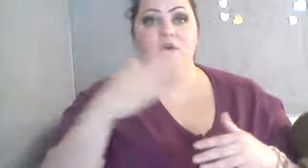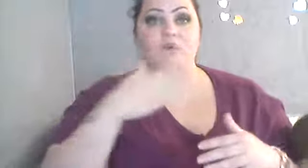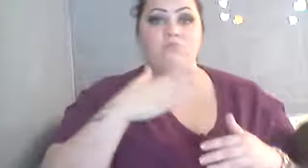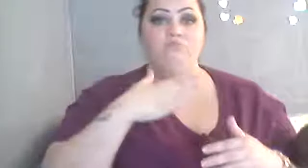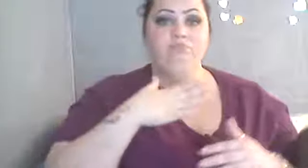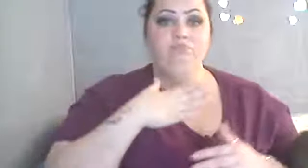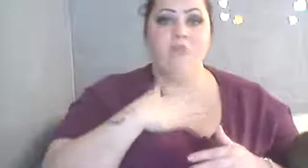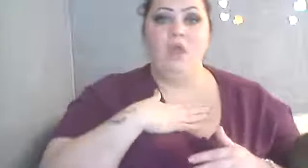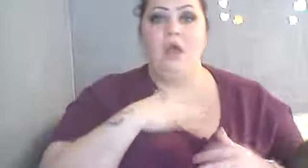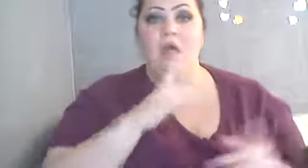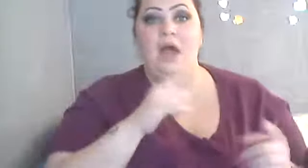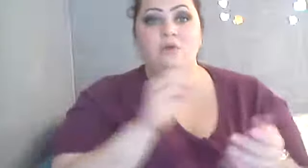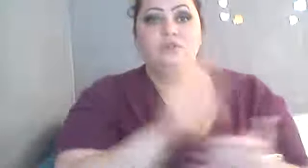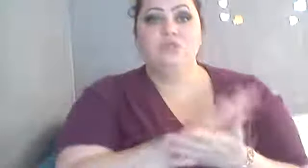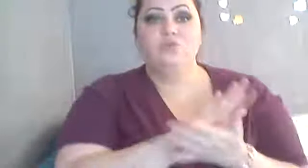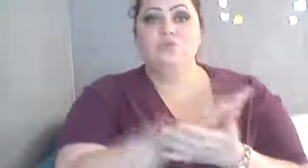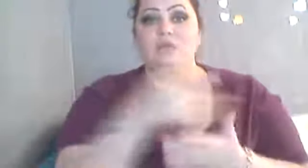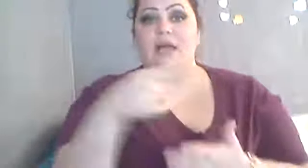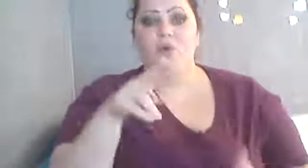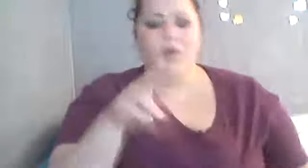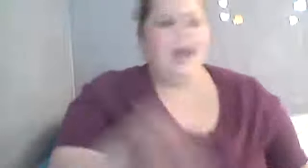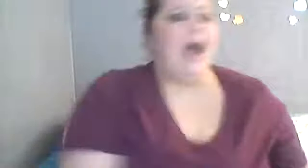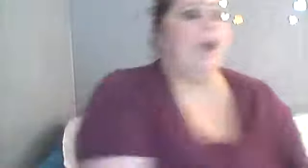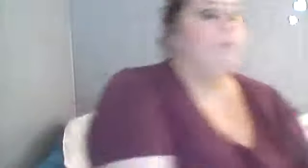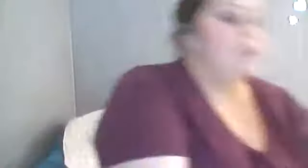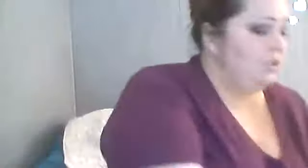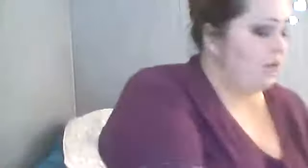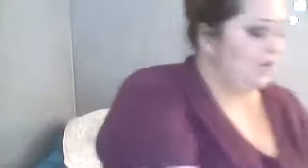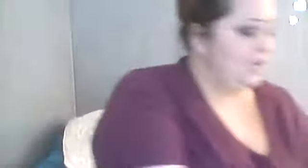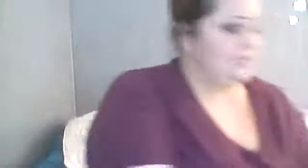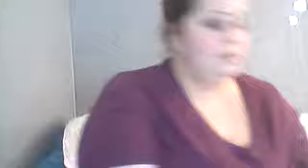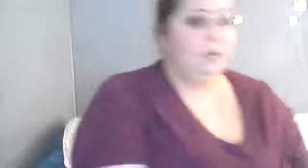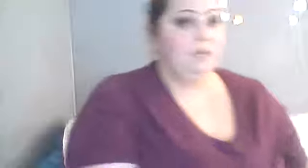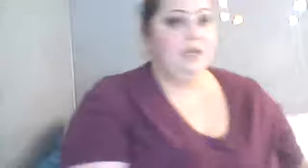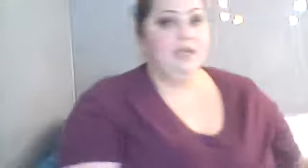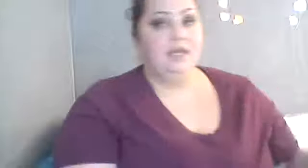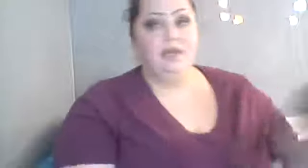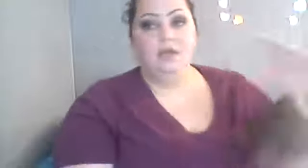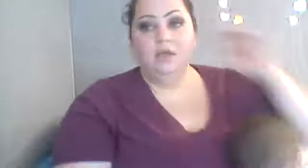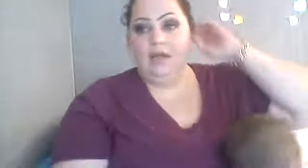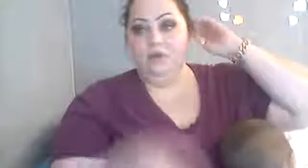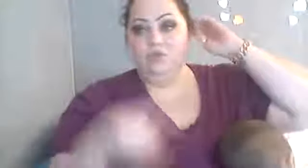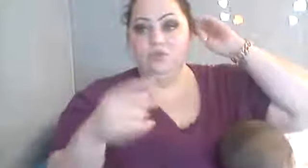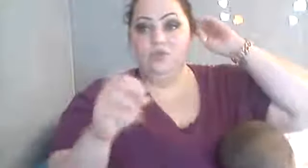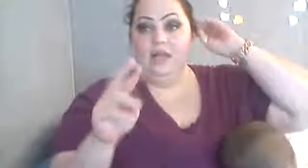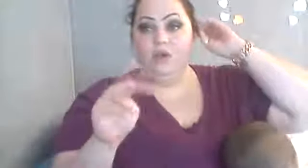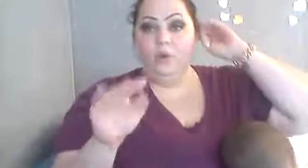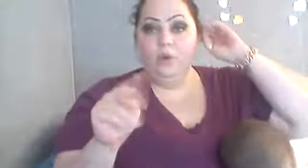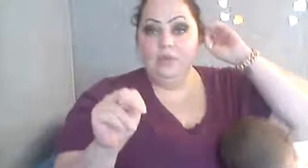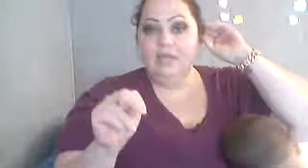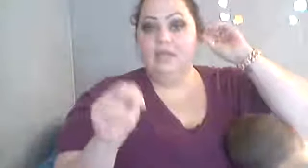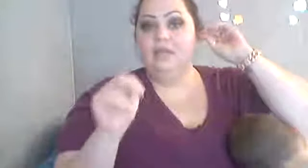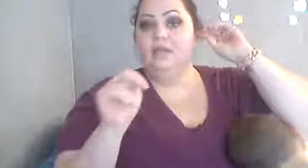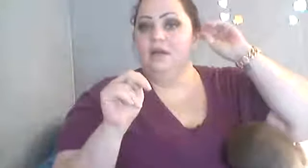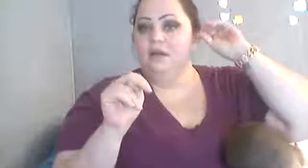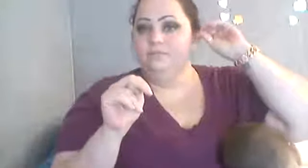know, I go to school at, oh buddy, you gotta not step on me, honey. I go to school at Gorman.